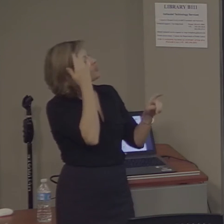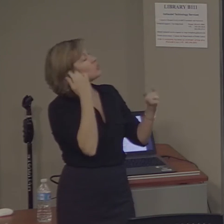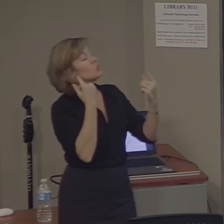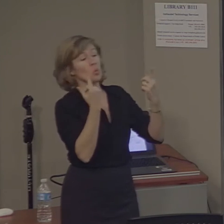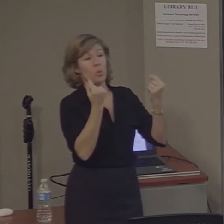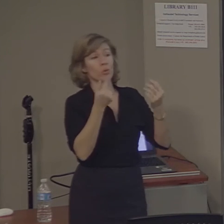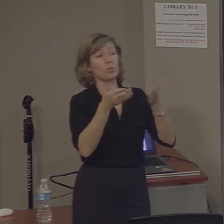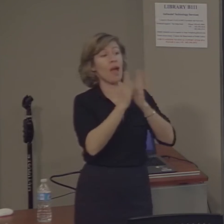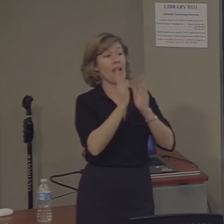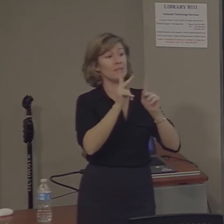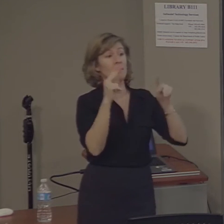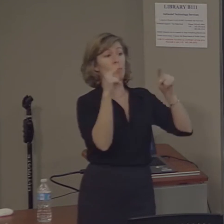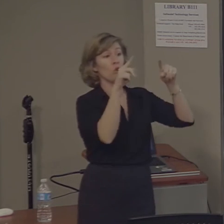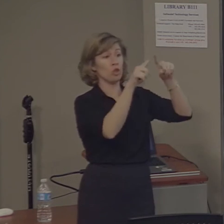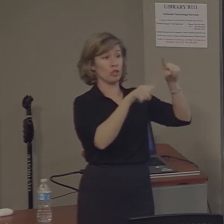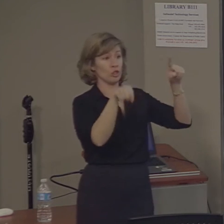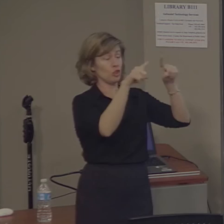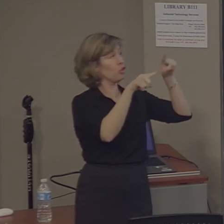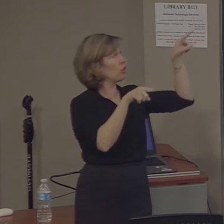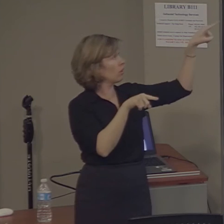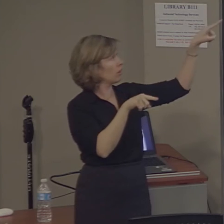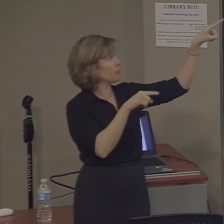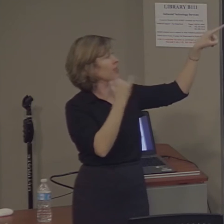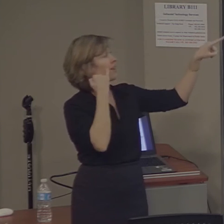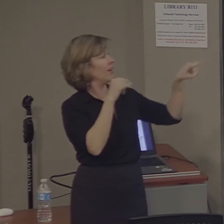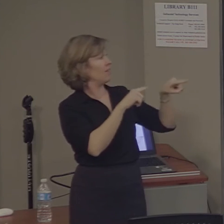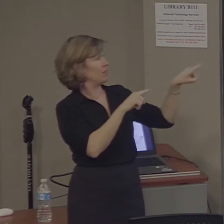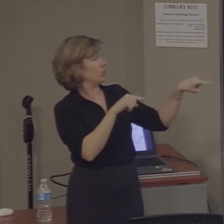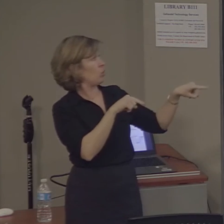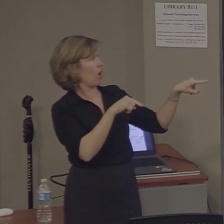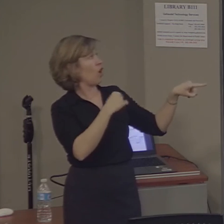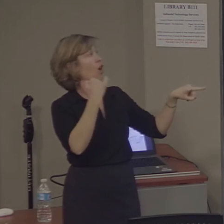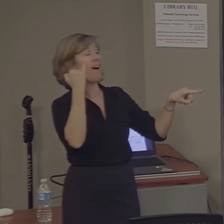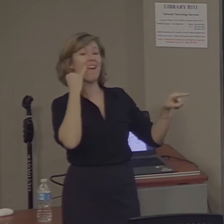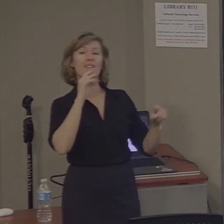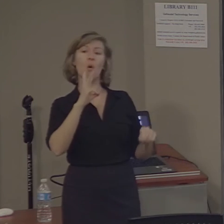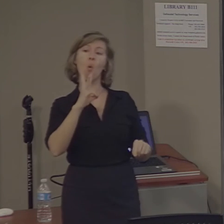you look at the square. If water were flowing from one place